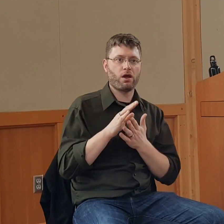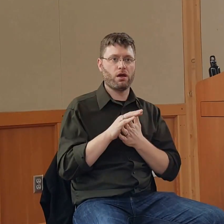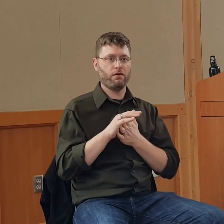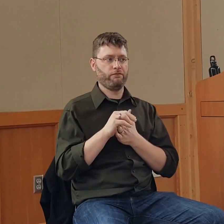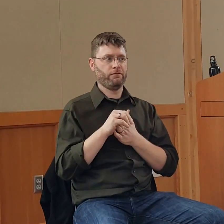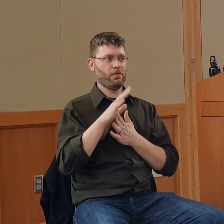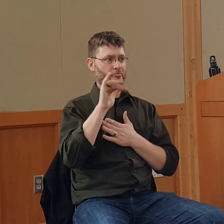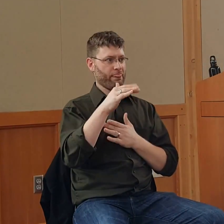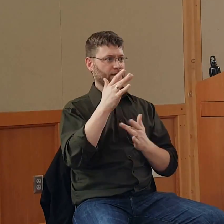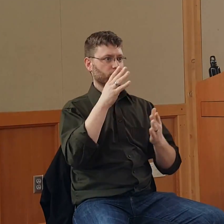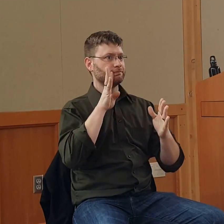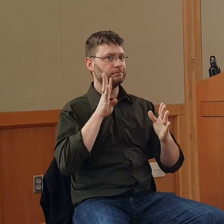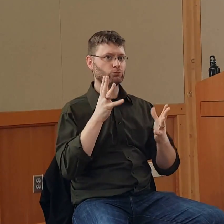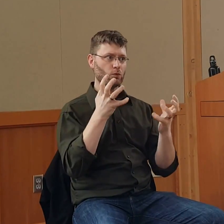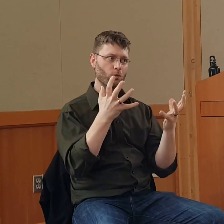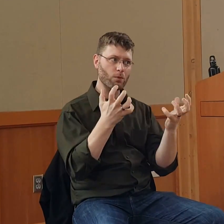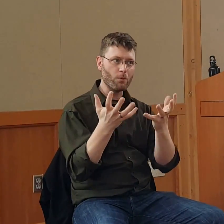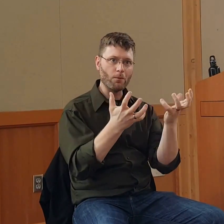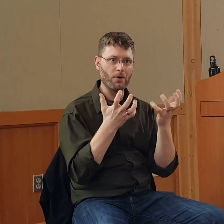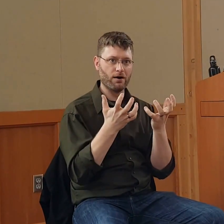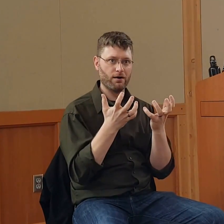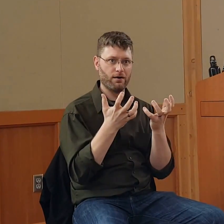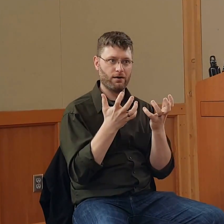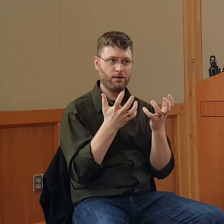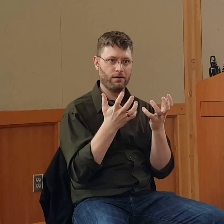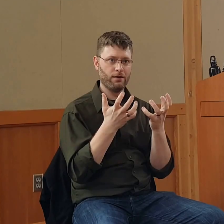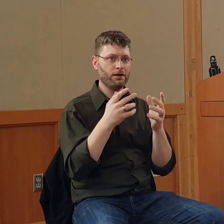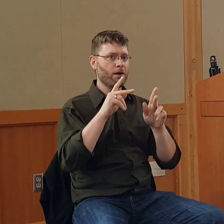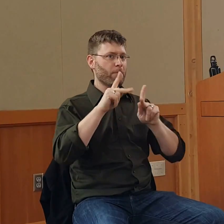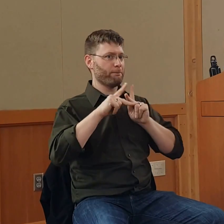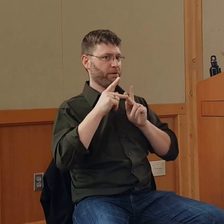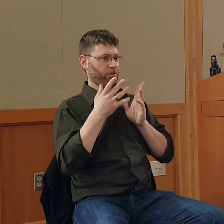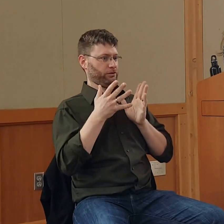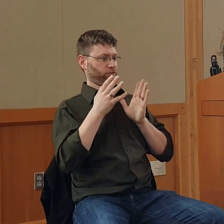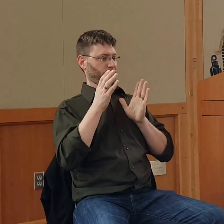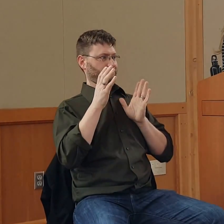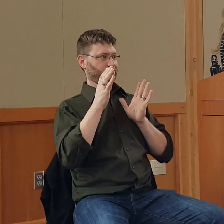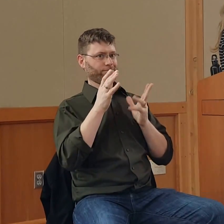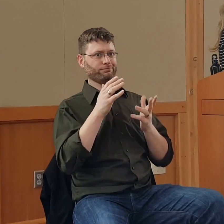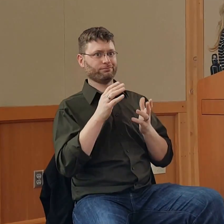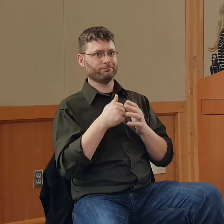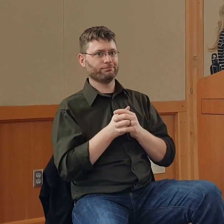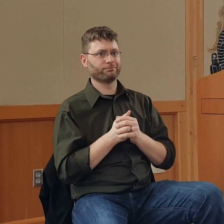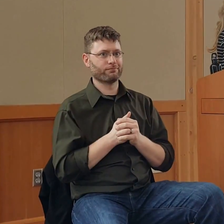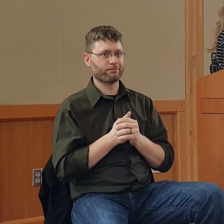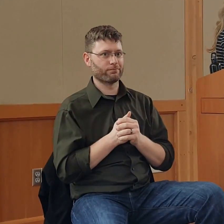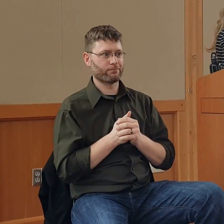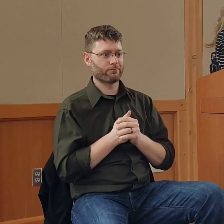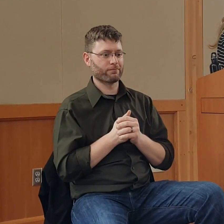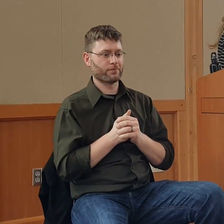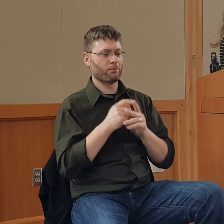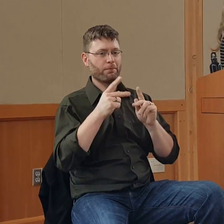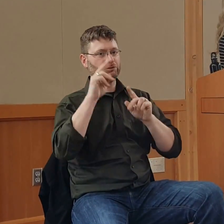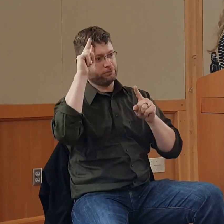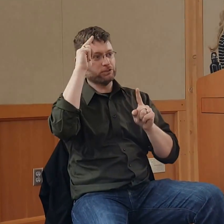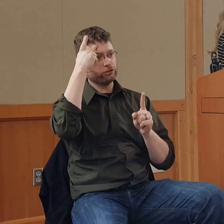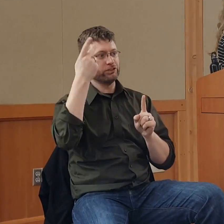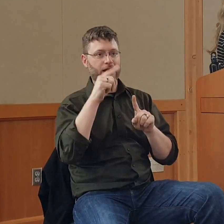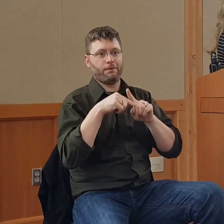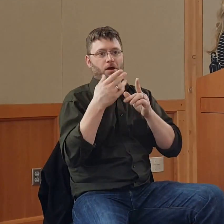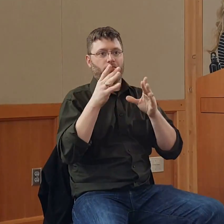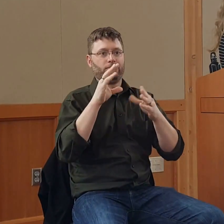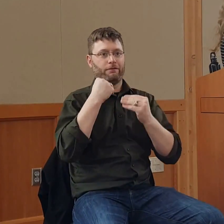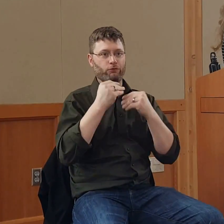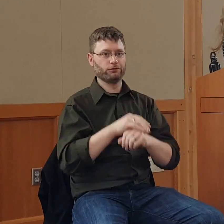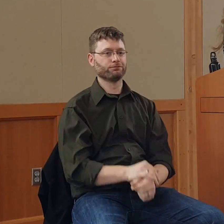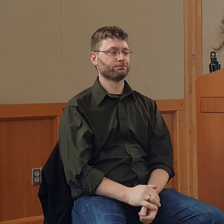familiarity, and these are all the things that people are looking for. That's what's so familiar to people. And so that's what I convey. I've had so many